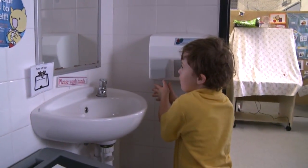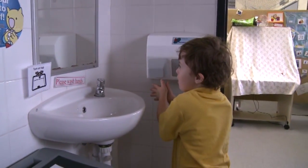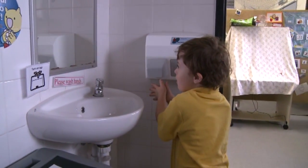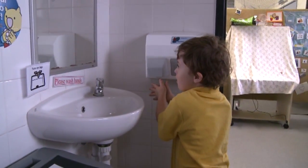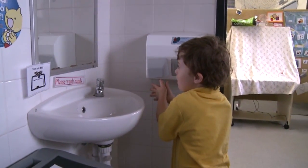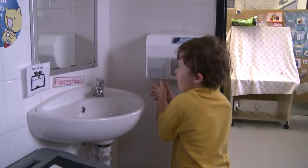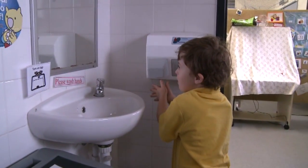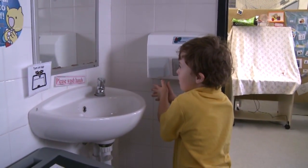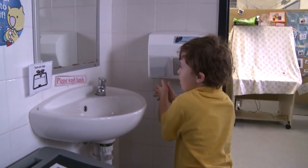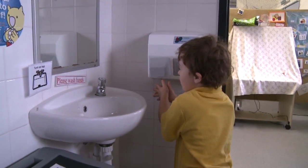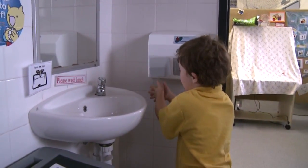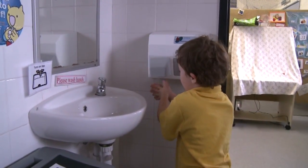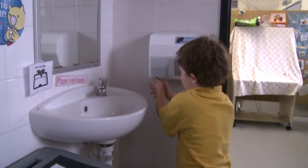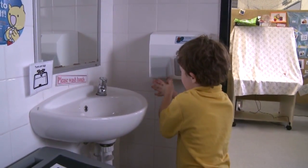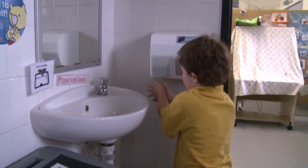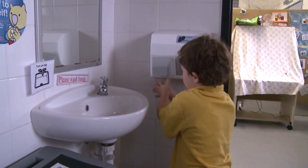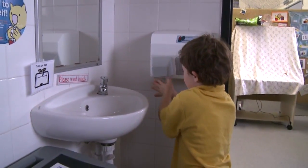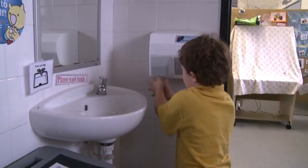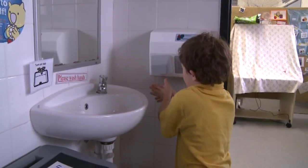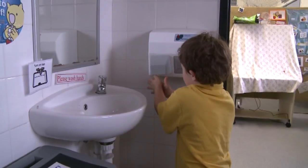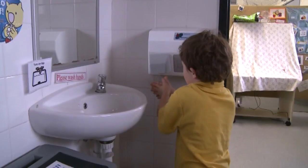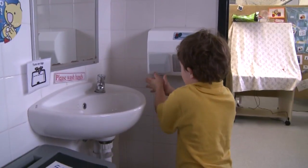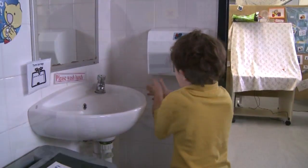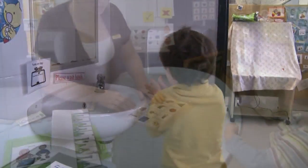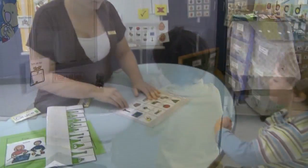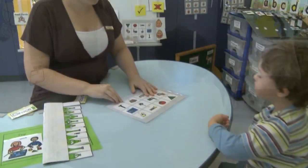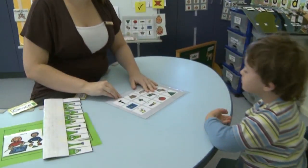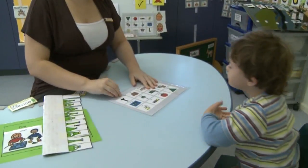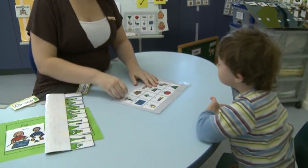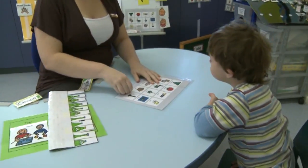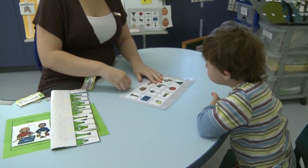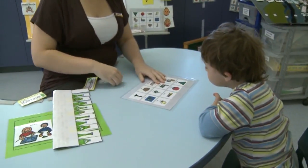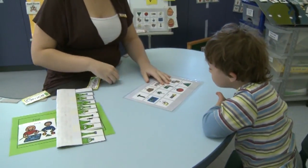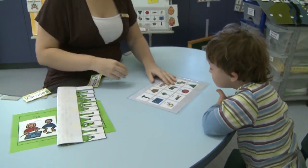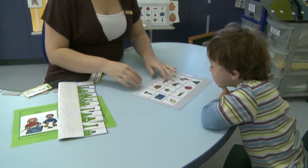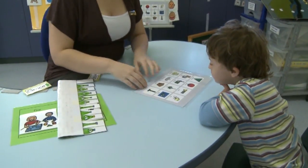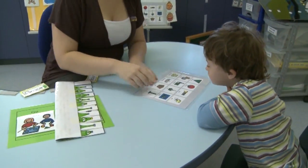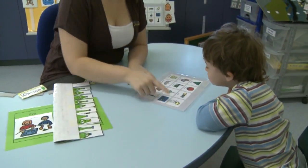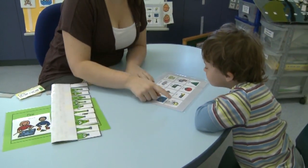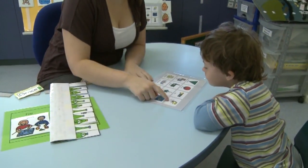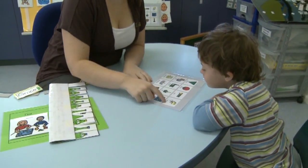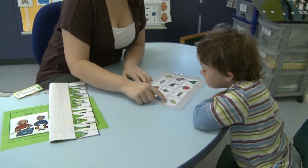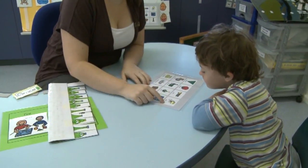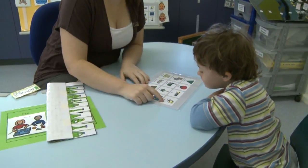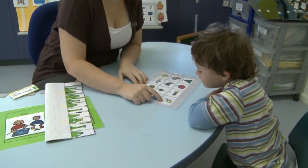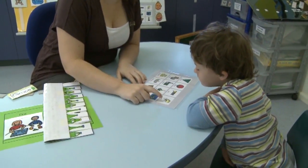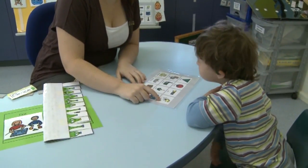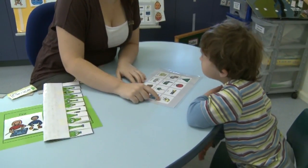Visual systems should be used throughout the day as communication is an integral part of life, so it's best learned and practiced as part of everyday